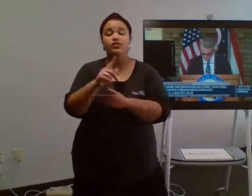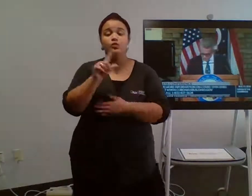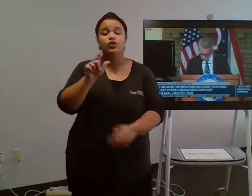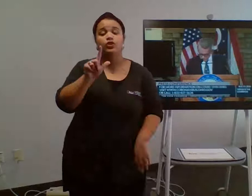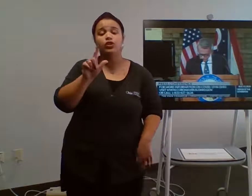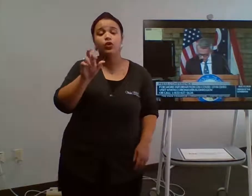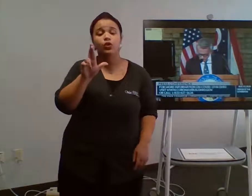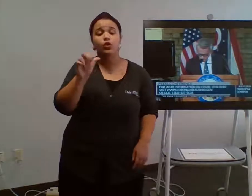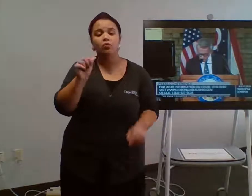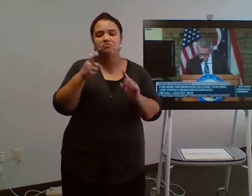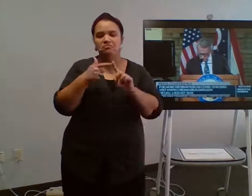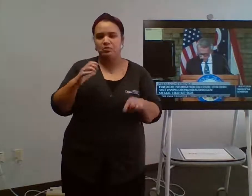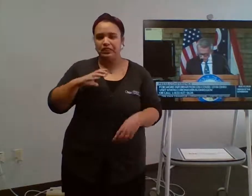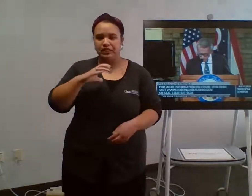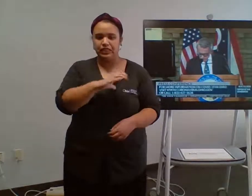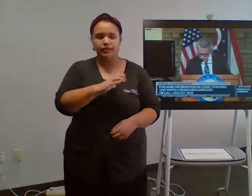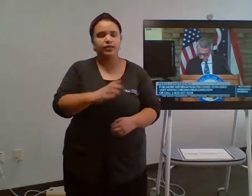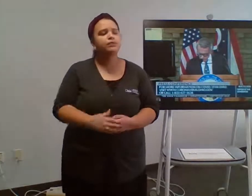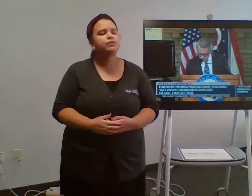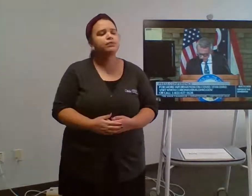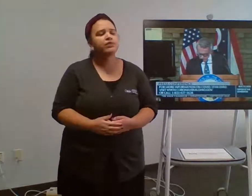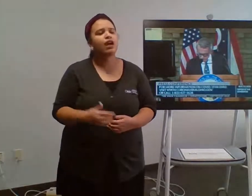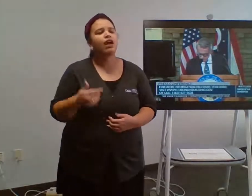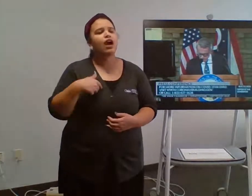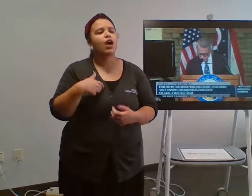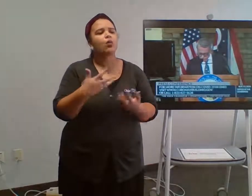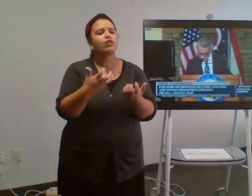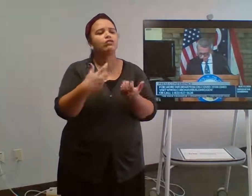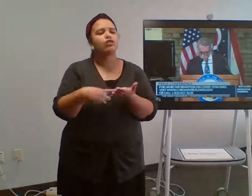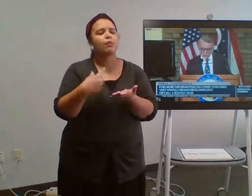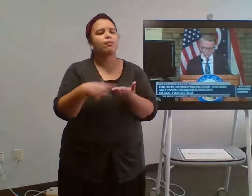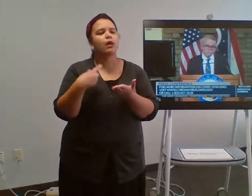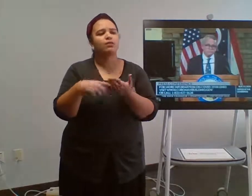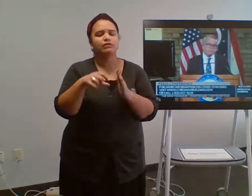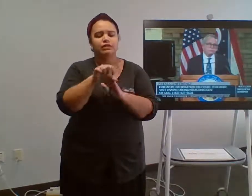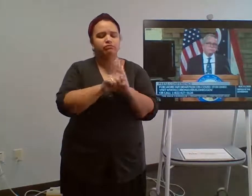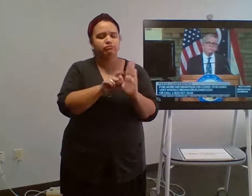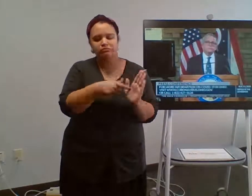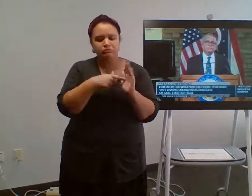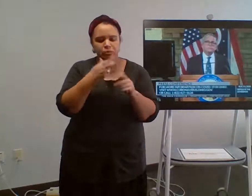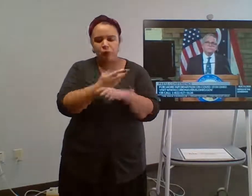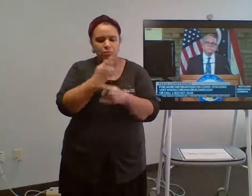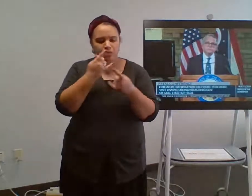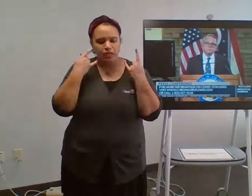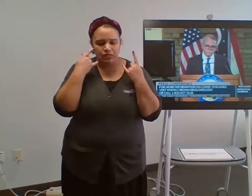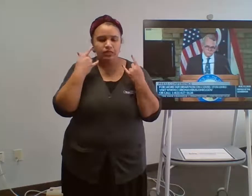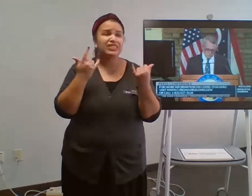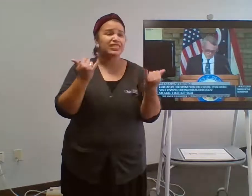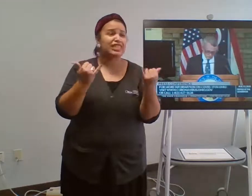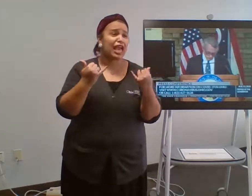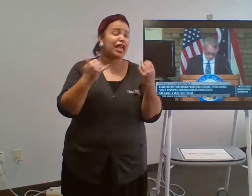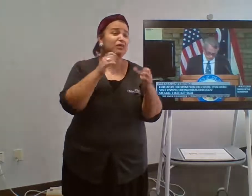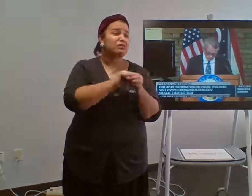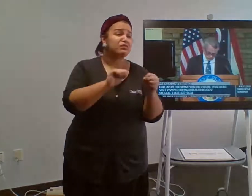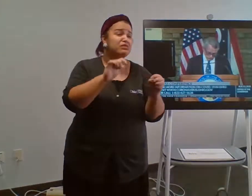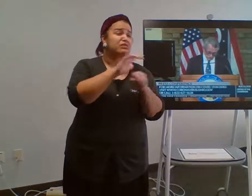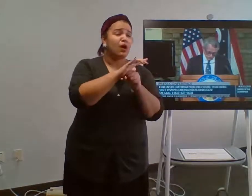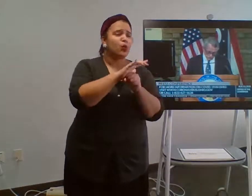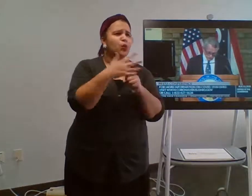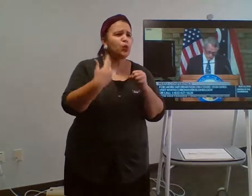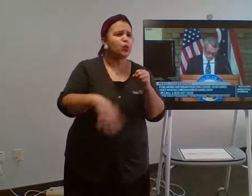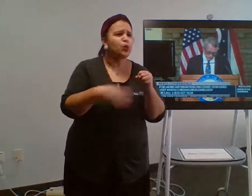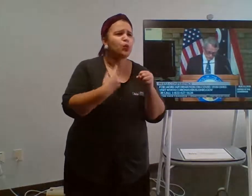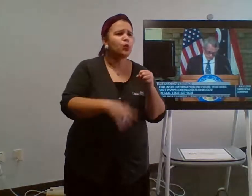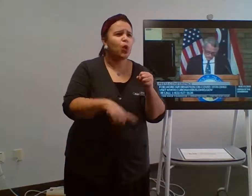mandate that went into effect some time ago. Yesterday, daily numbers well above 1,000. Today, 1,178